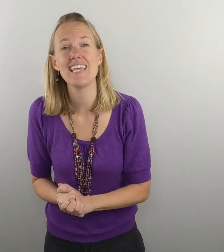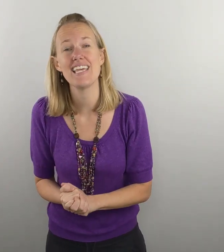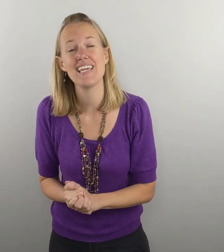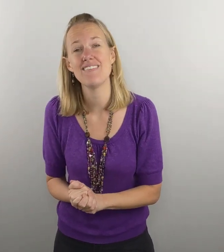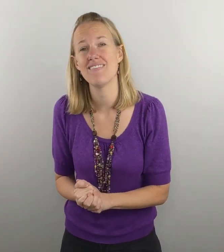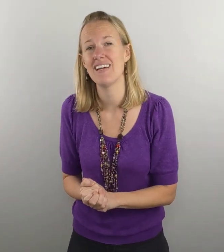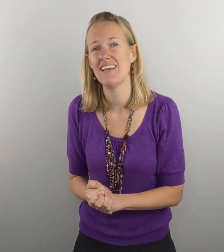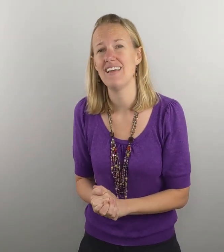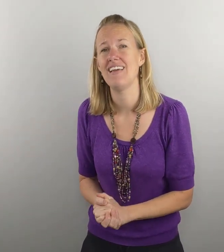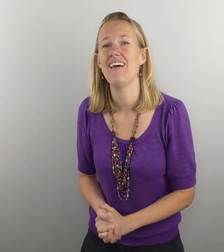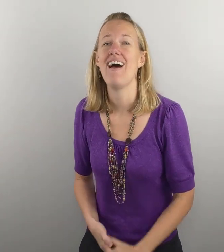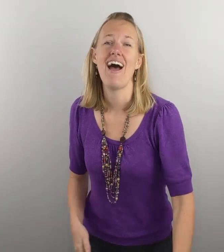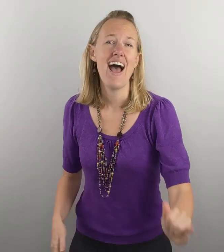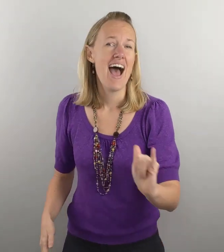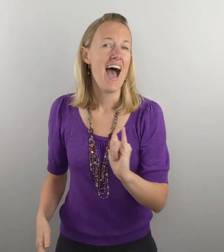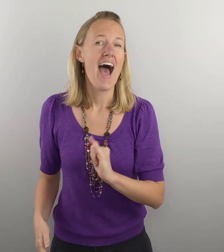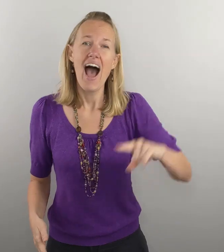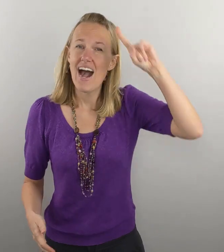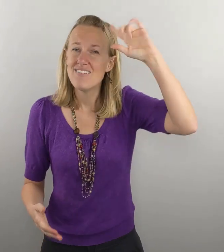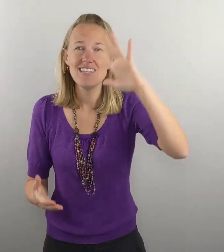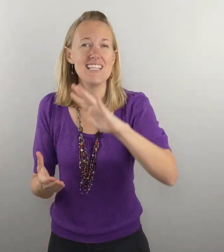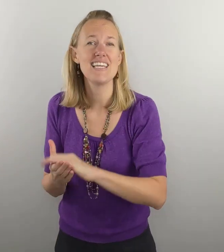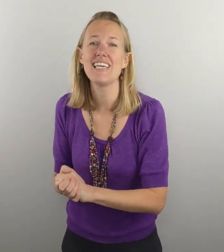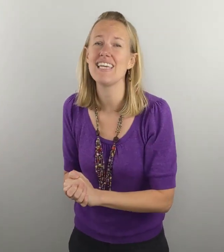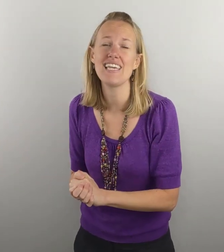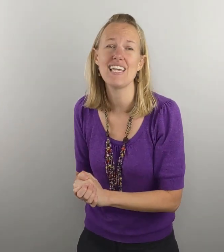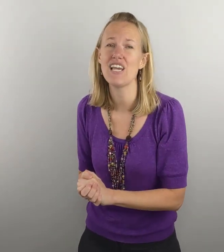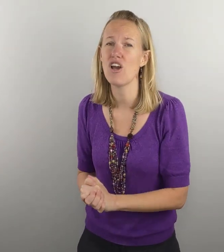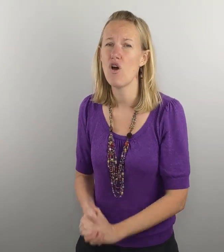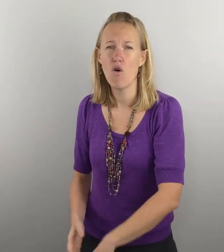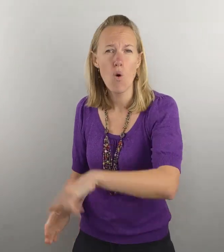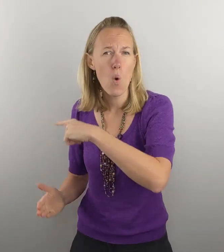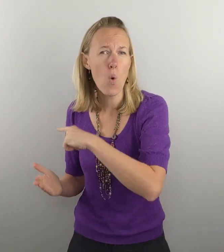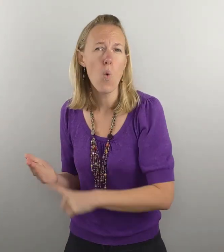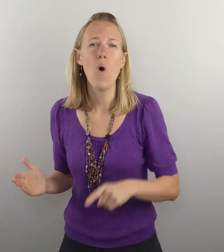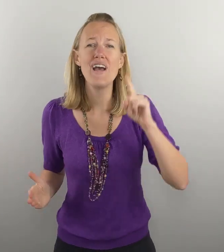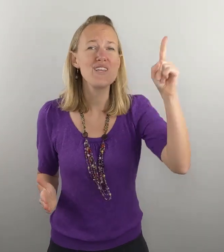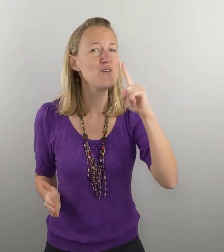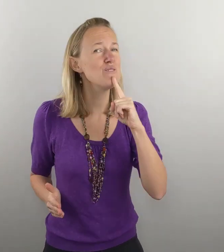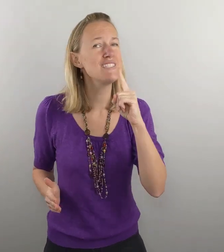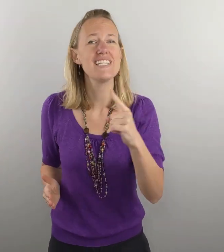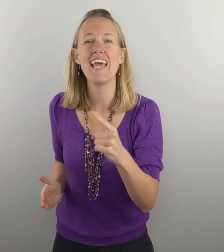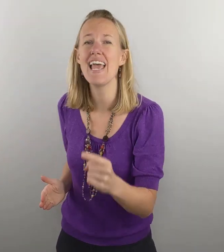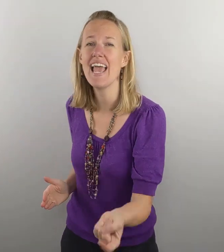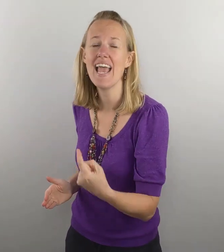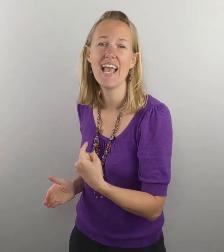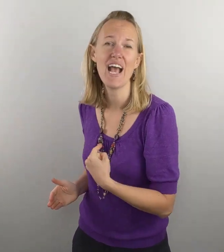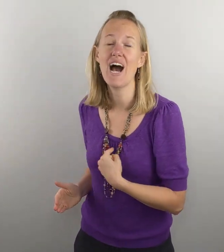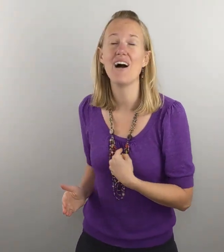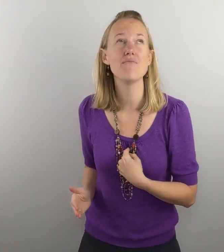believe, oh, I believe what you say of